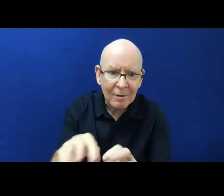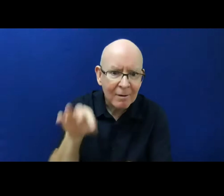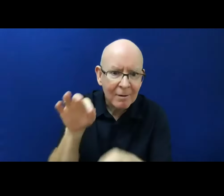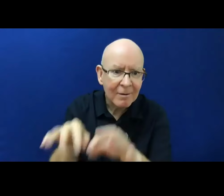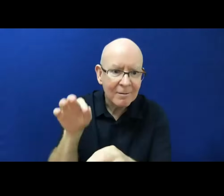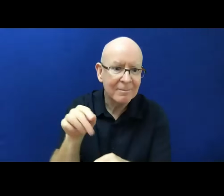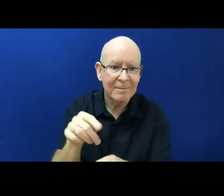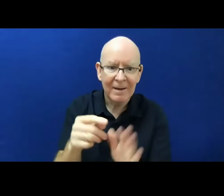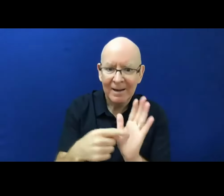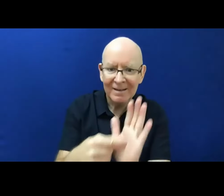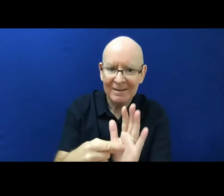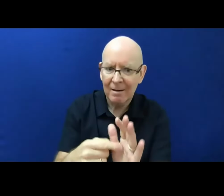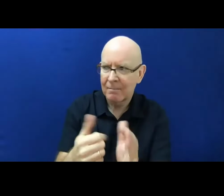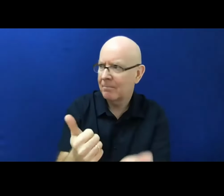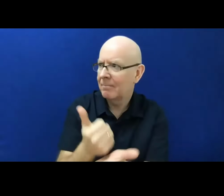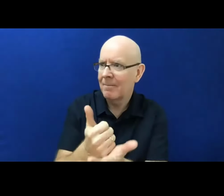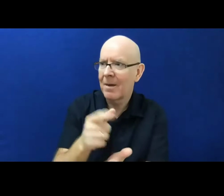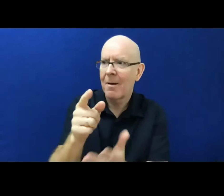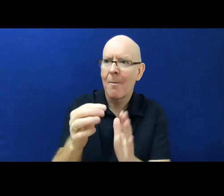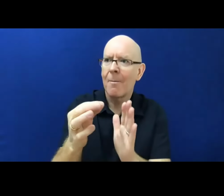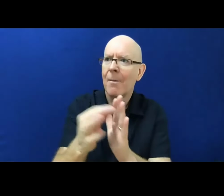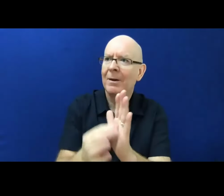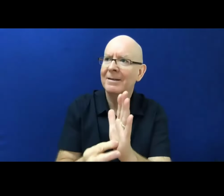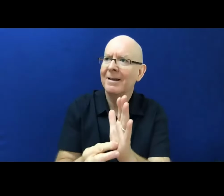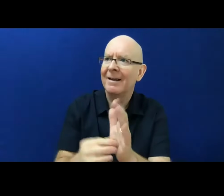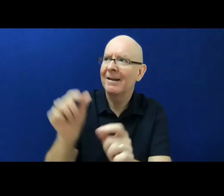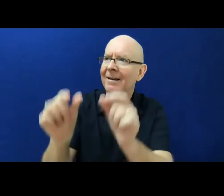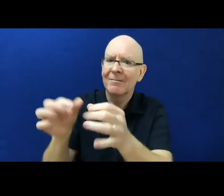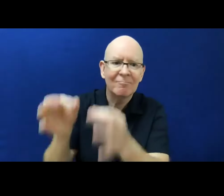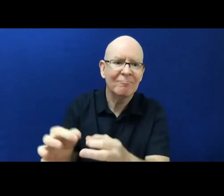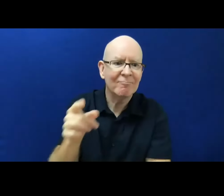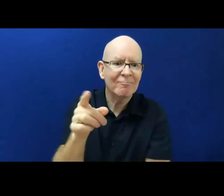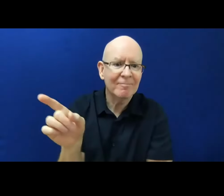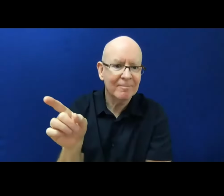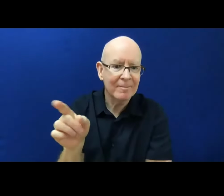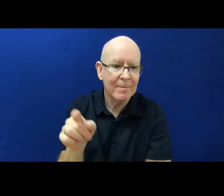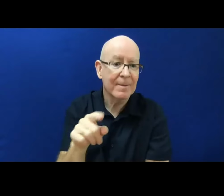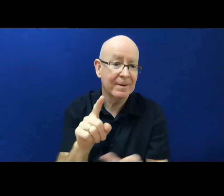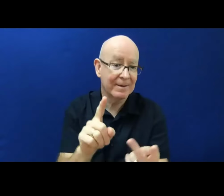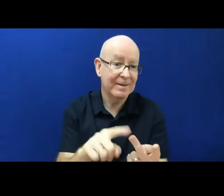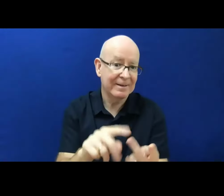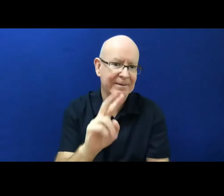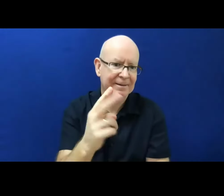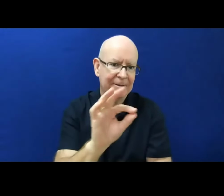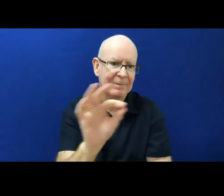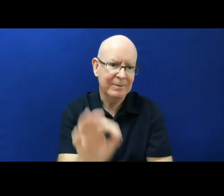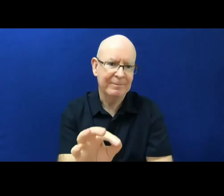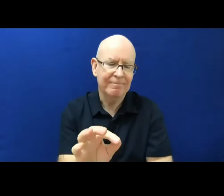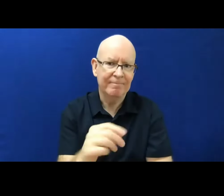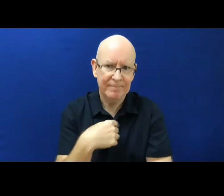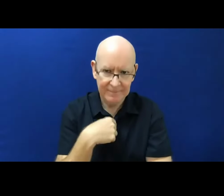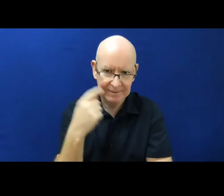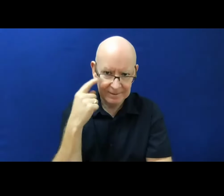I think that change depends on feasible recommendations.